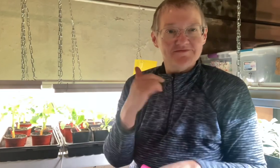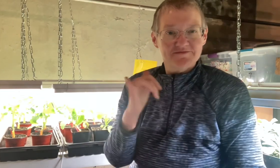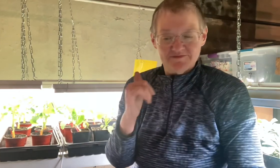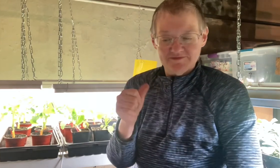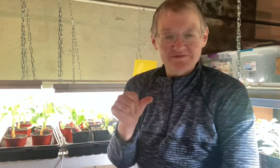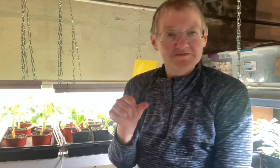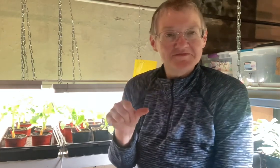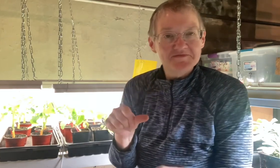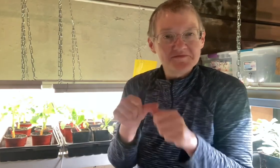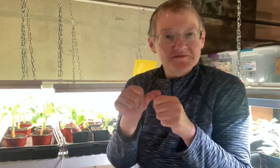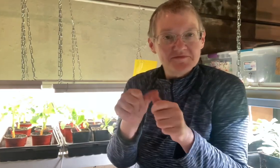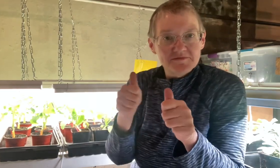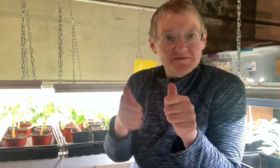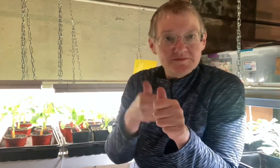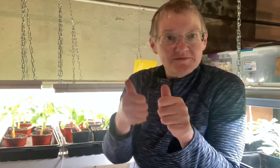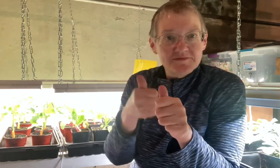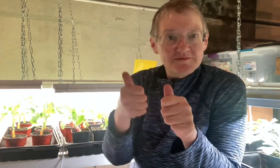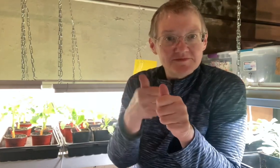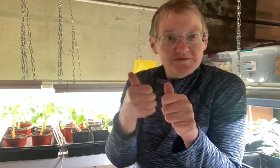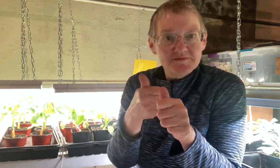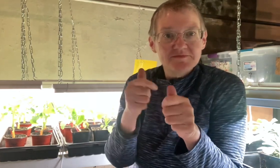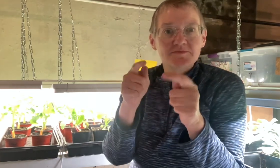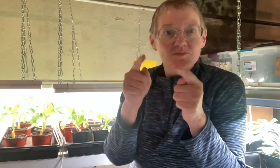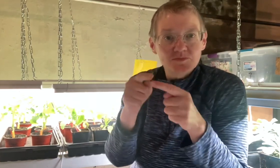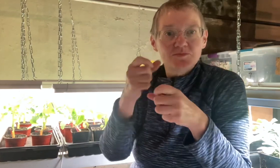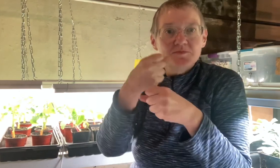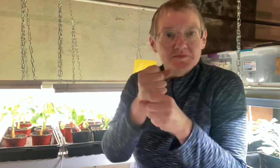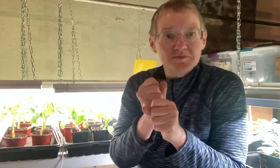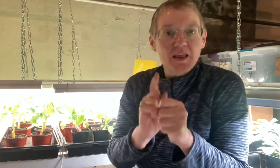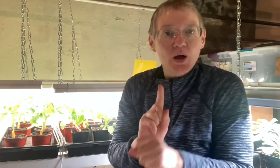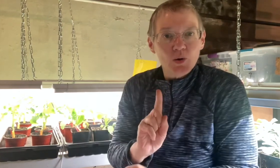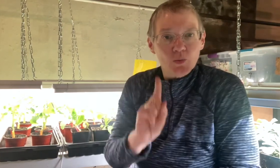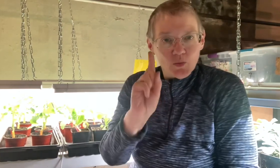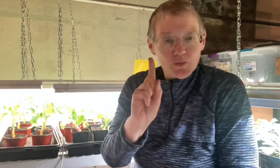over a different way. And I felt like I was constantly chasing them to